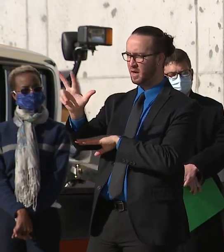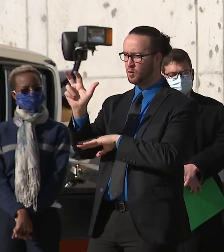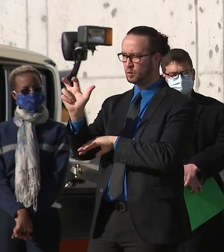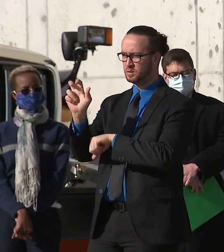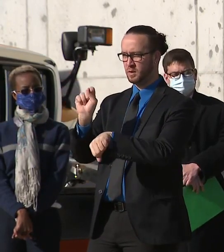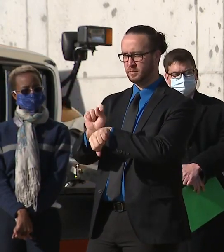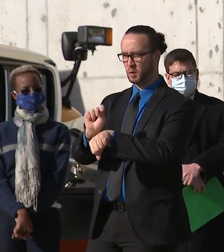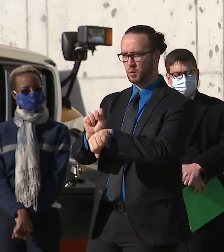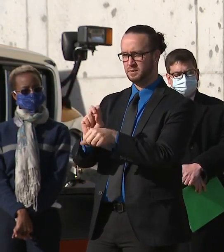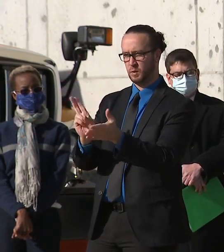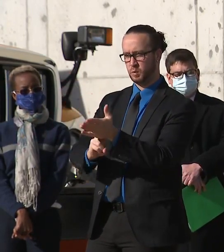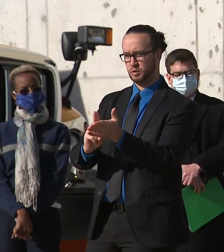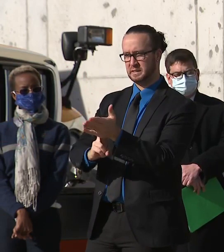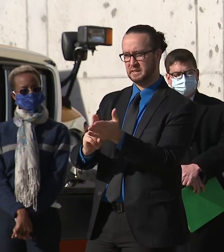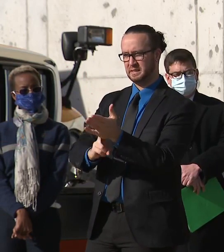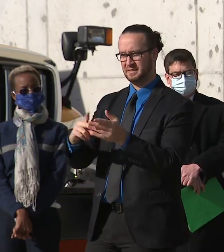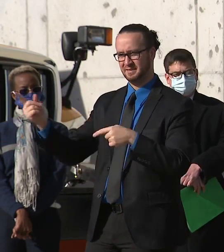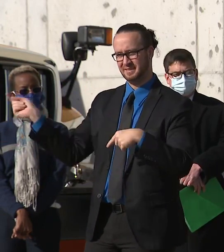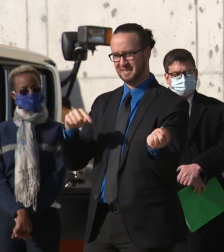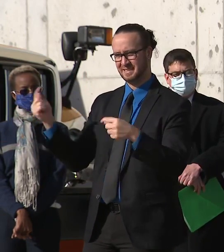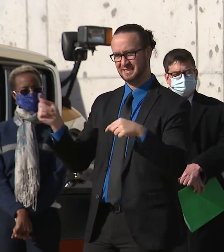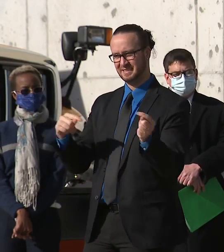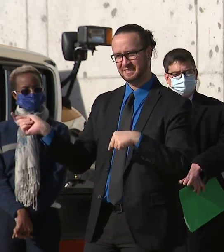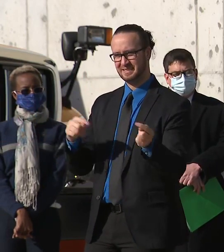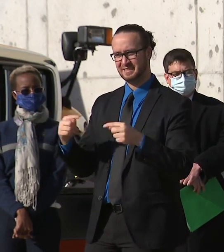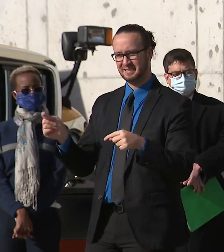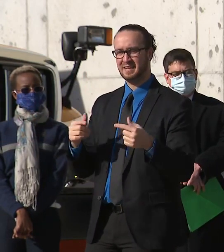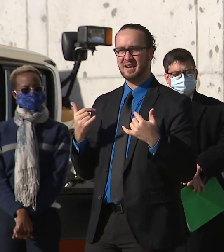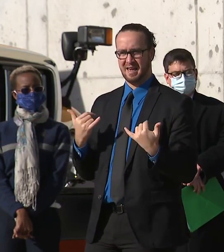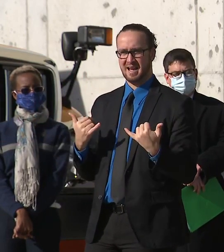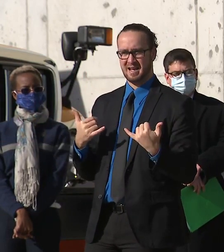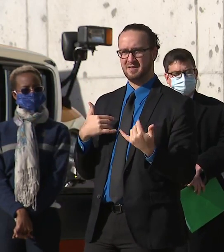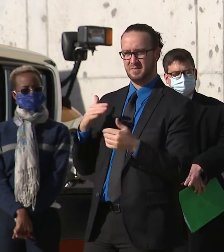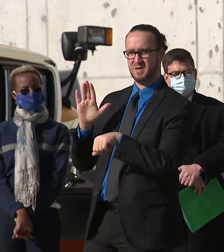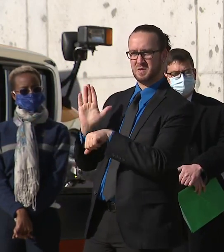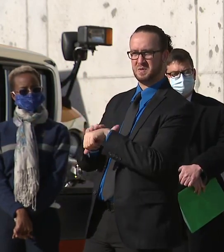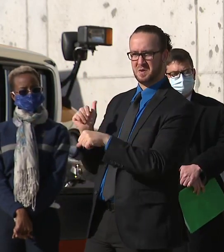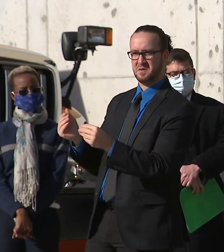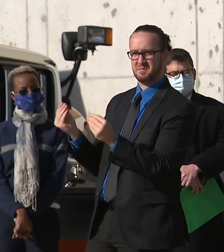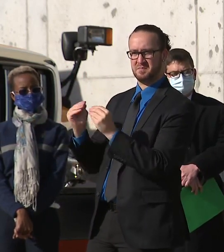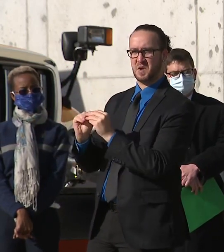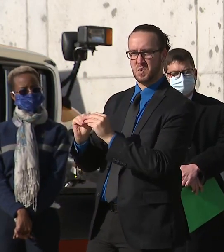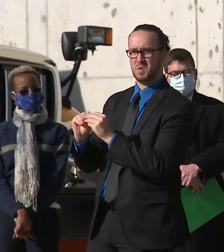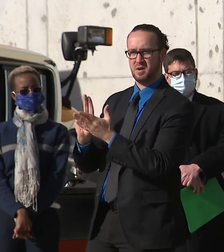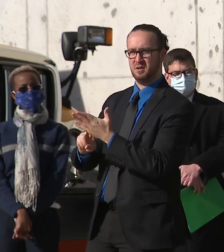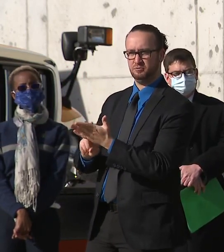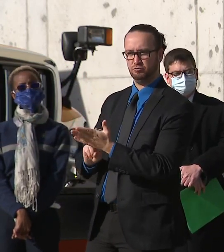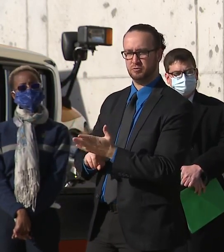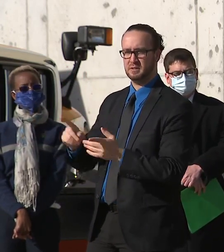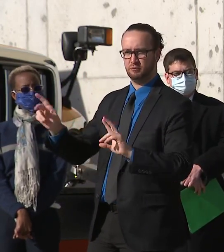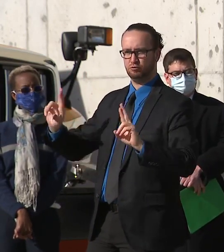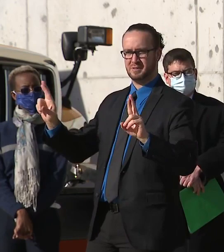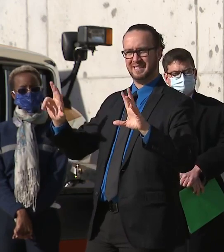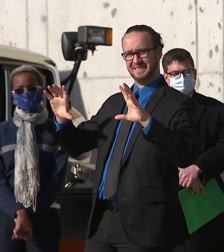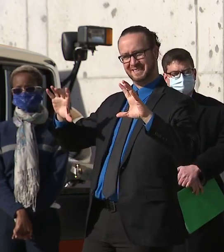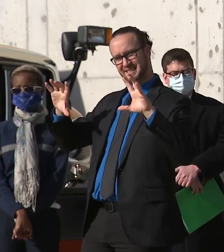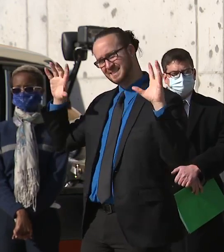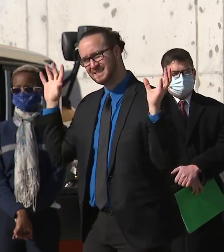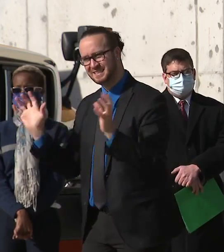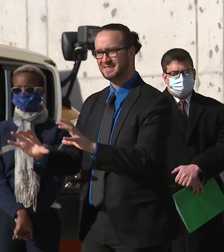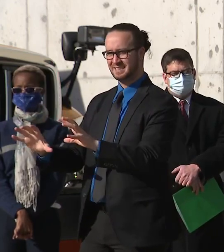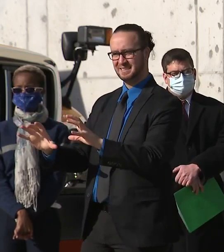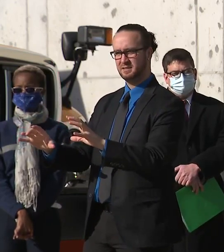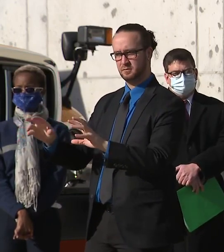trucks as well, just in case this year. So we're going to have quite the force out on the street for the for any larger snowstorm. When we call in the